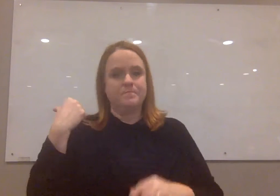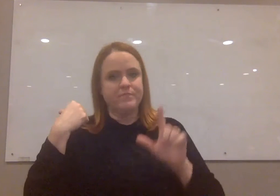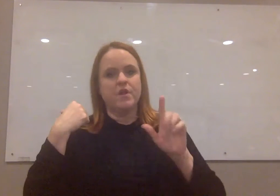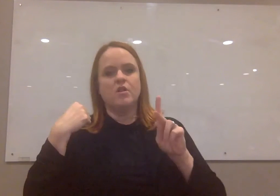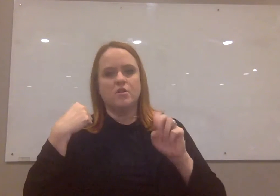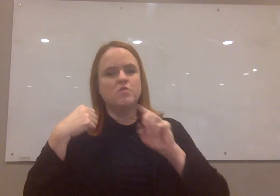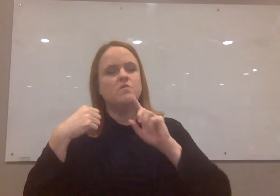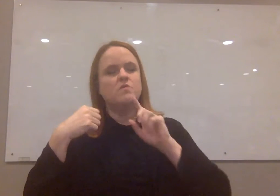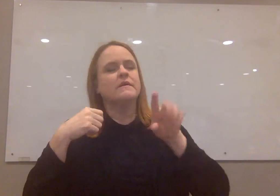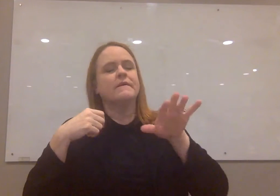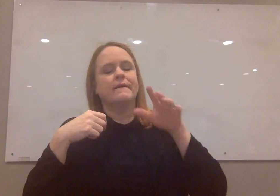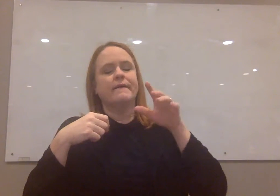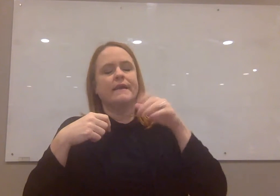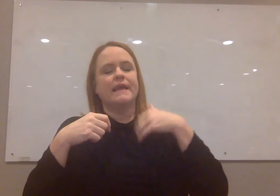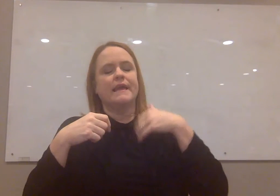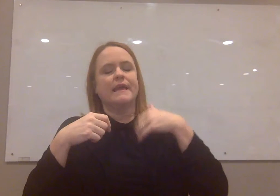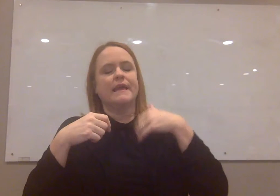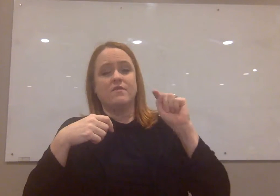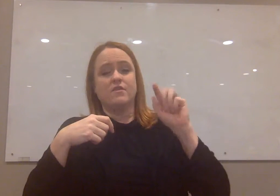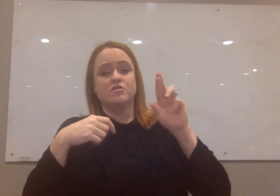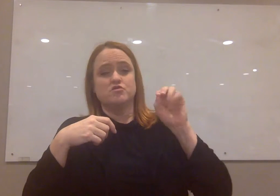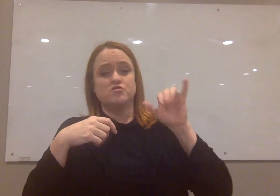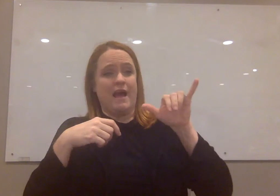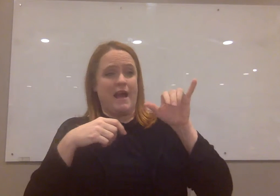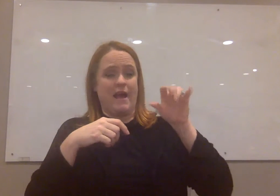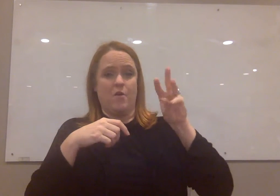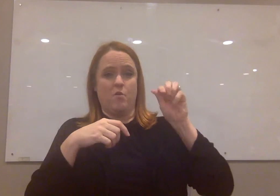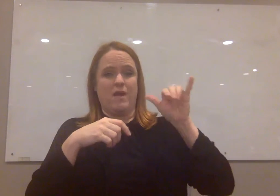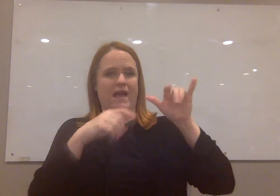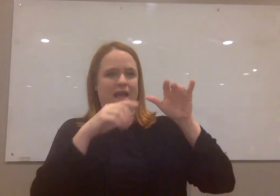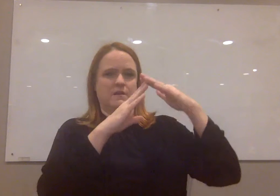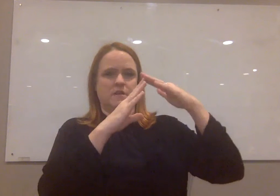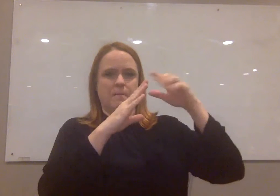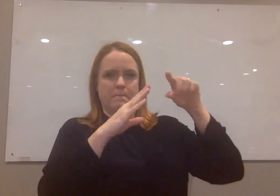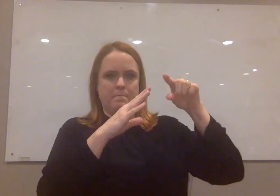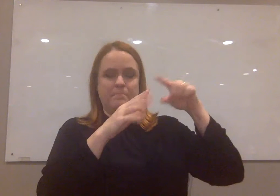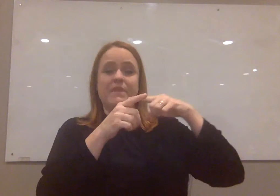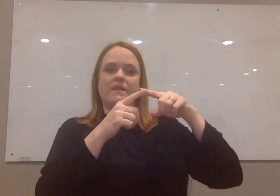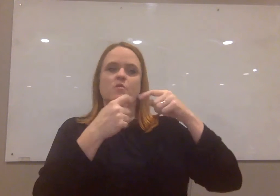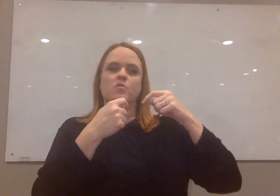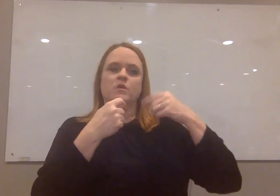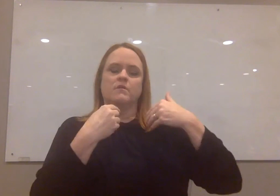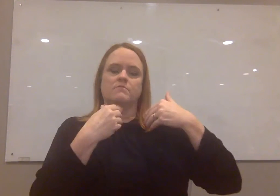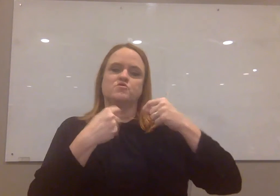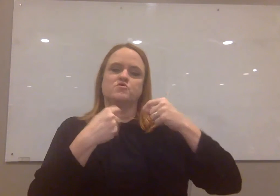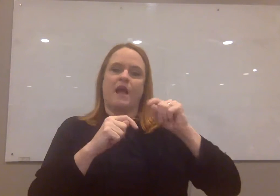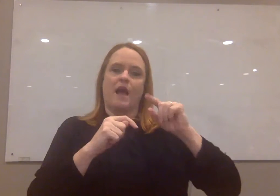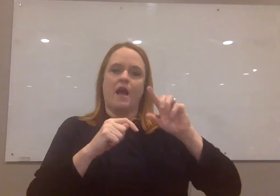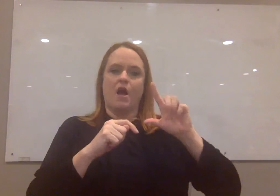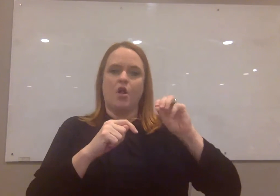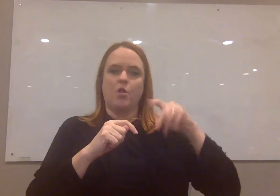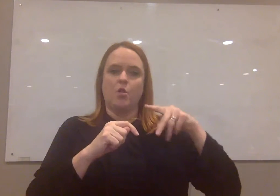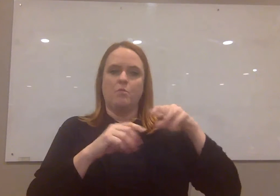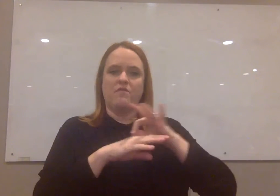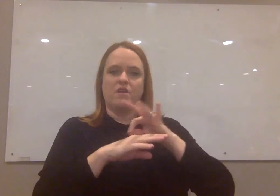loop inside the try using a looping function that doesn't have the try in it. Because you just care that you catch it